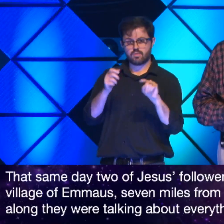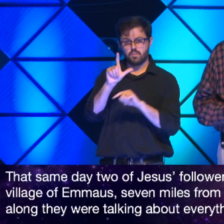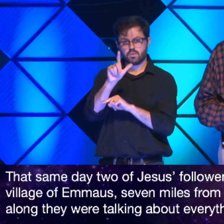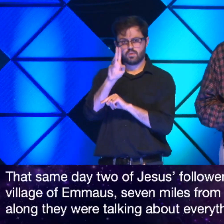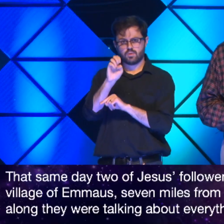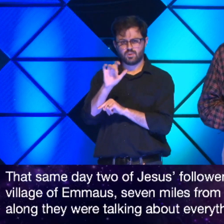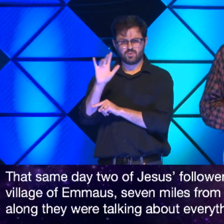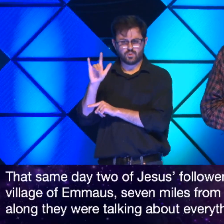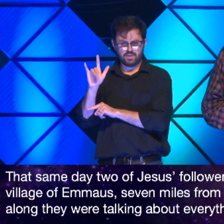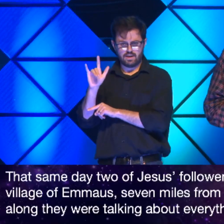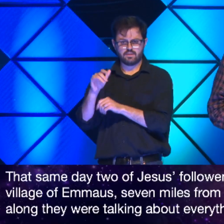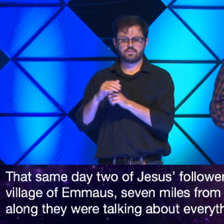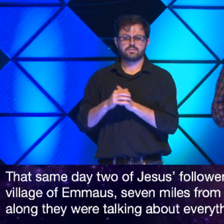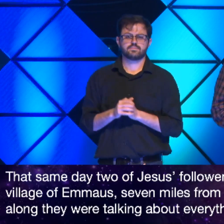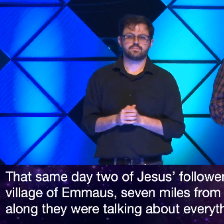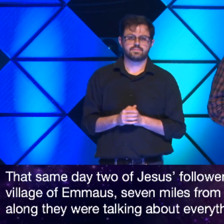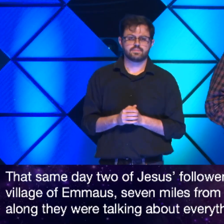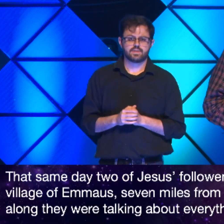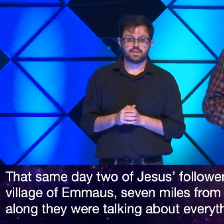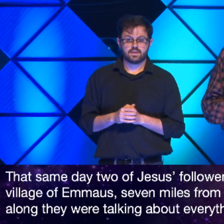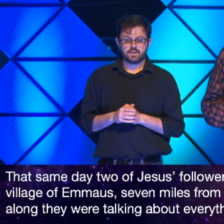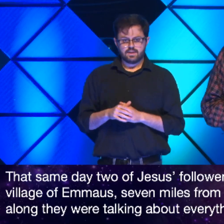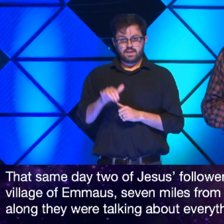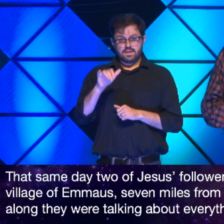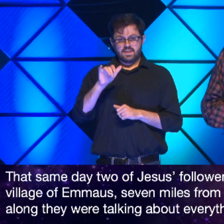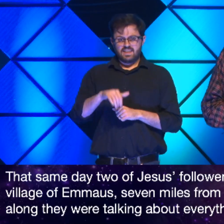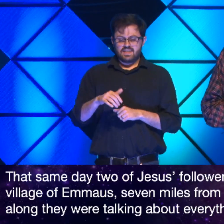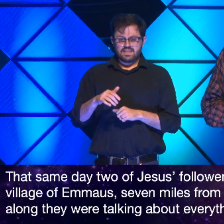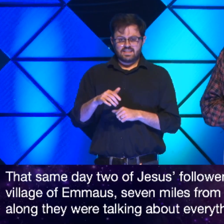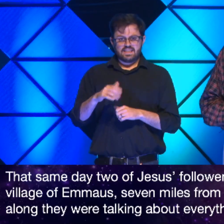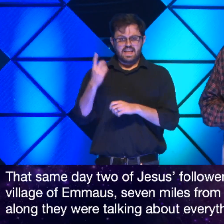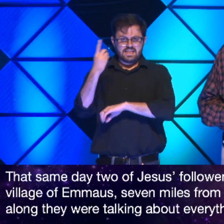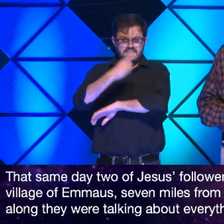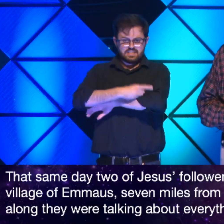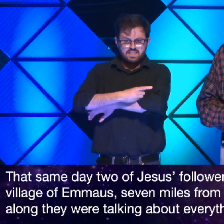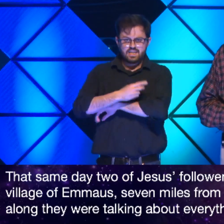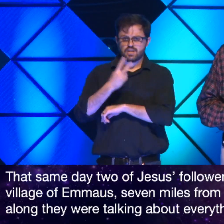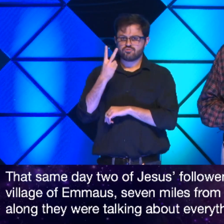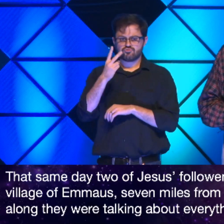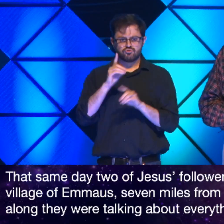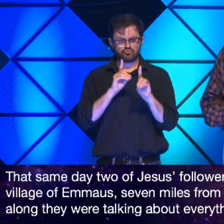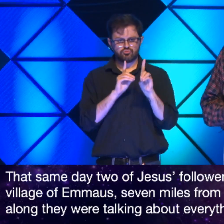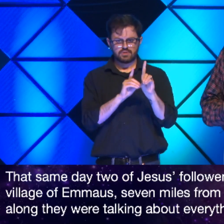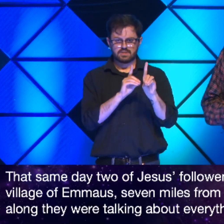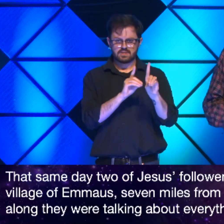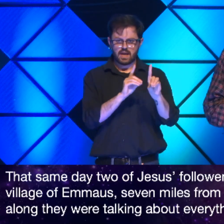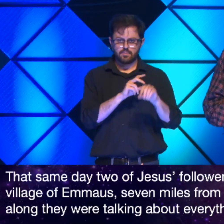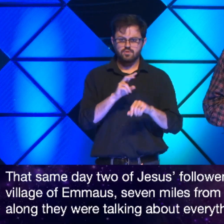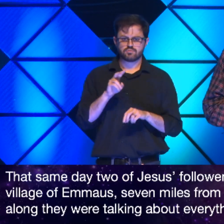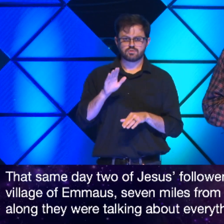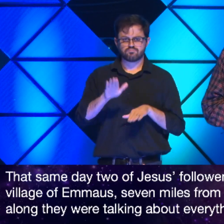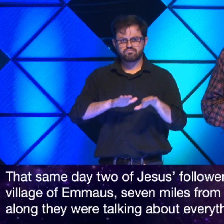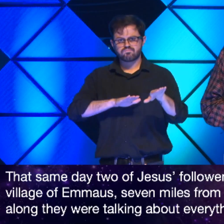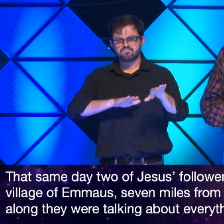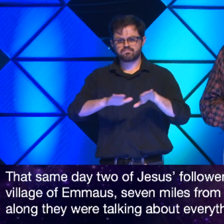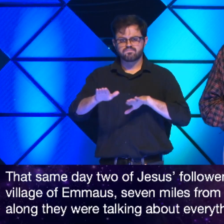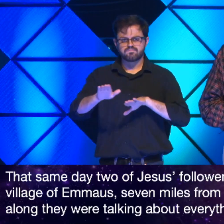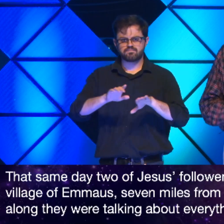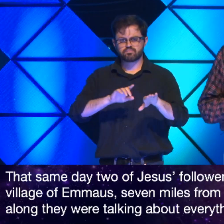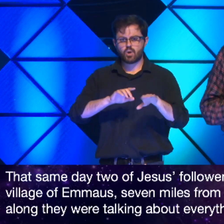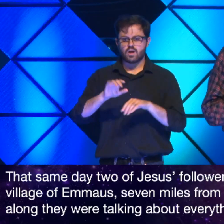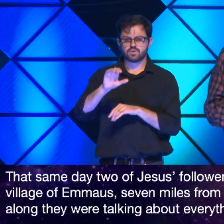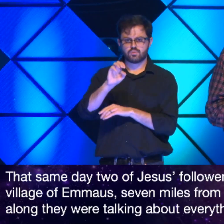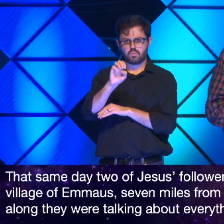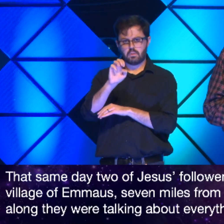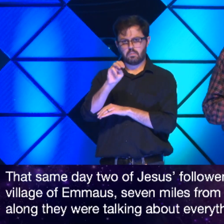That same day, 2 of Jesus' followers were walking to the village of Emmaus, 7 miles from Jerusalem. As